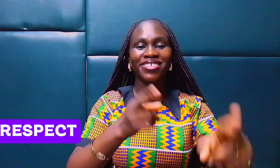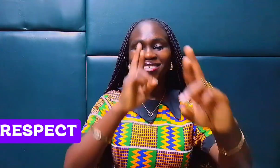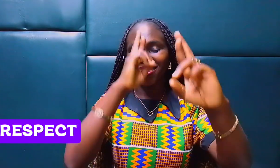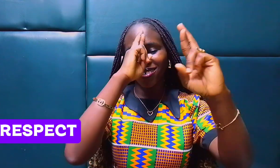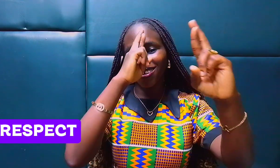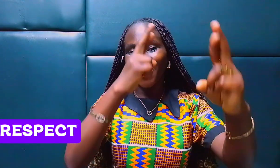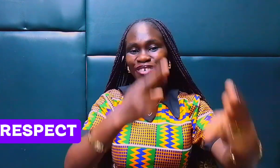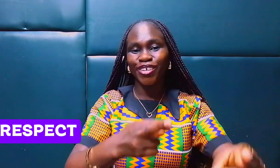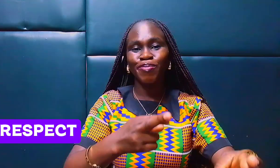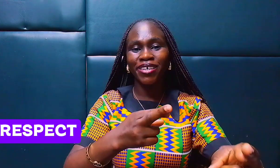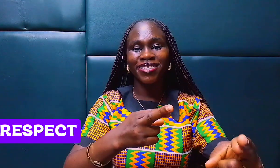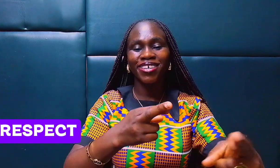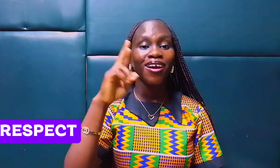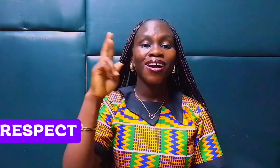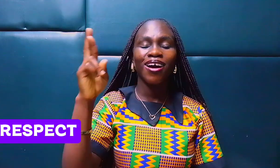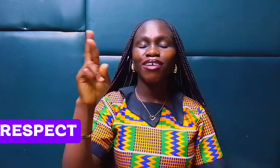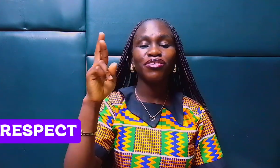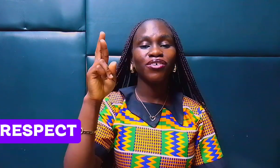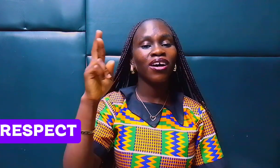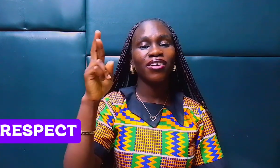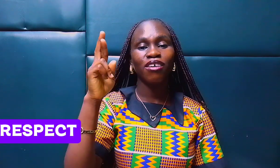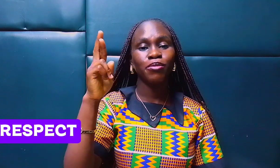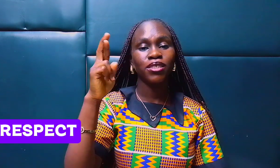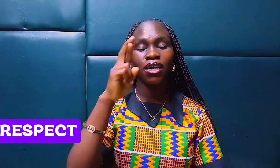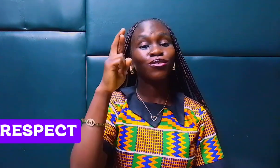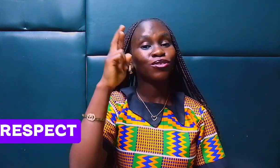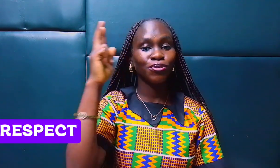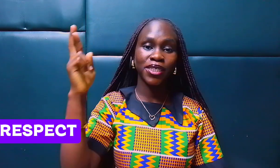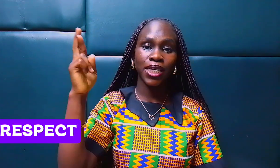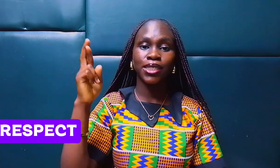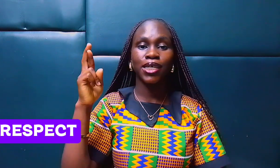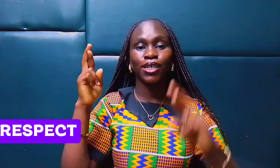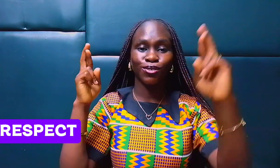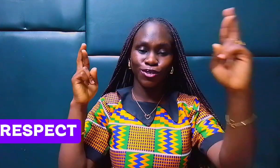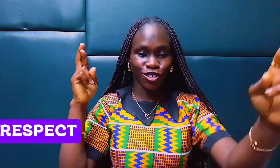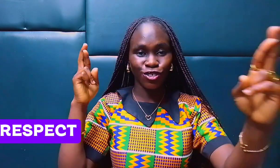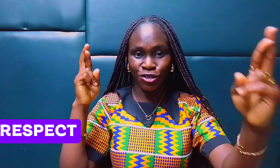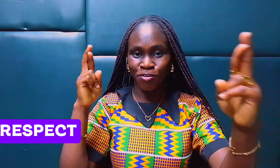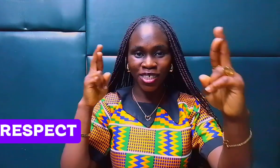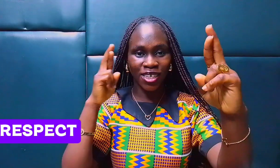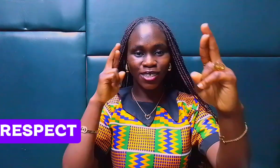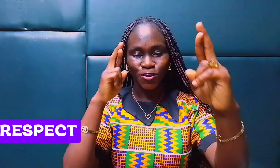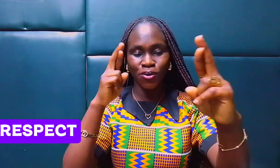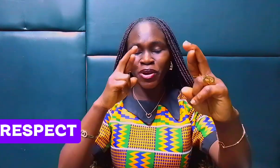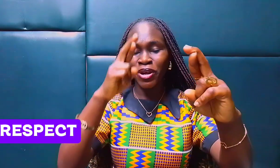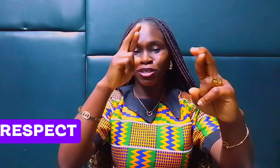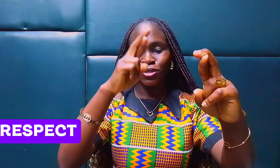respect, respect. Have your R alphabet sign on your dominant hand and on your non-dominant hand as well.